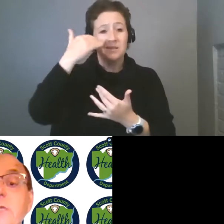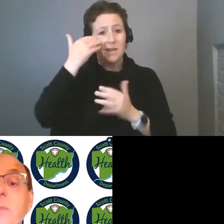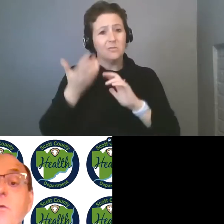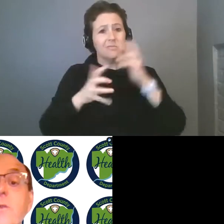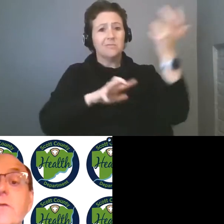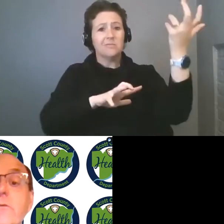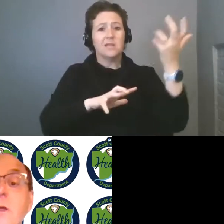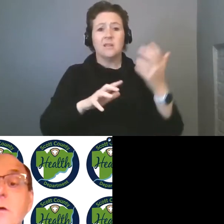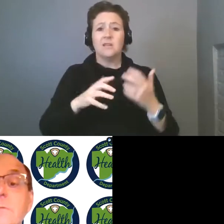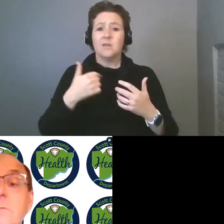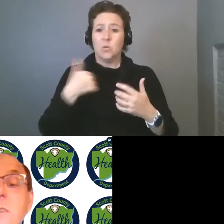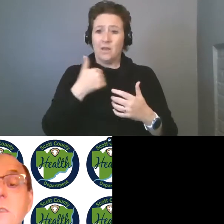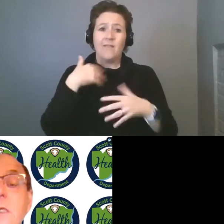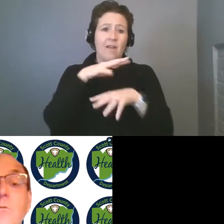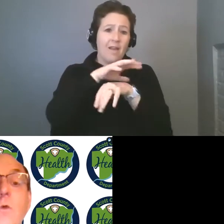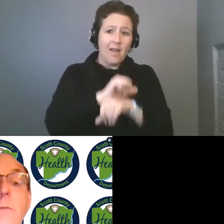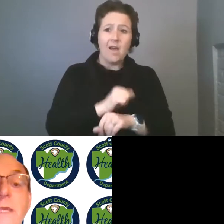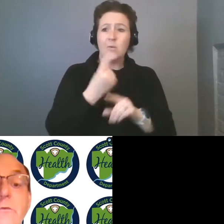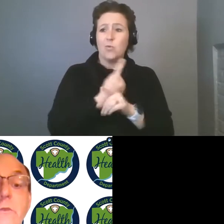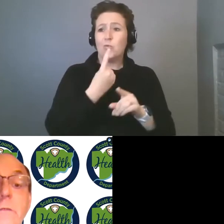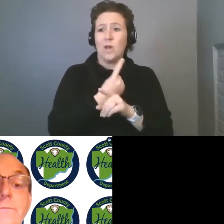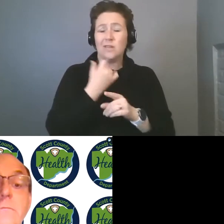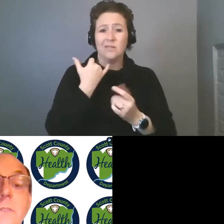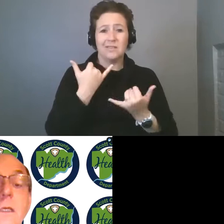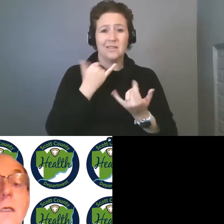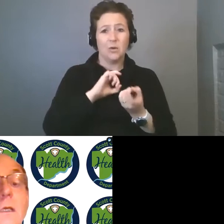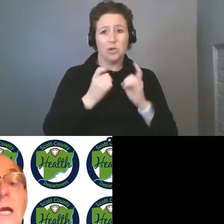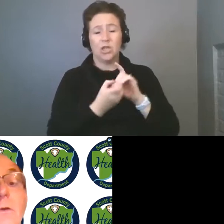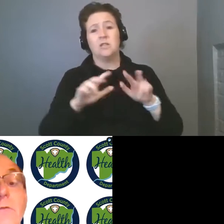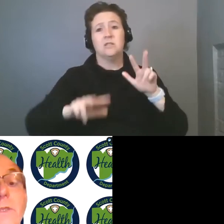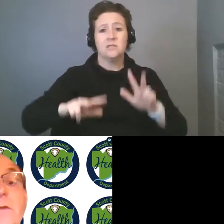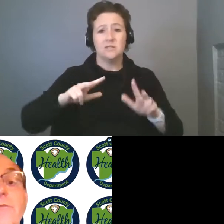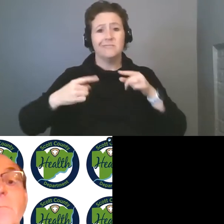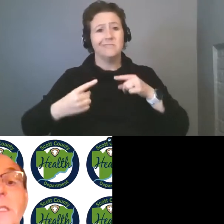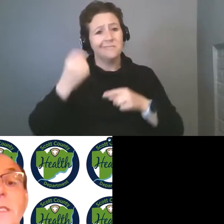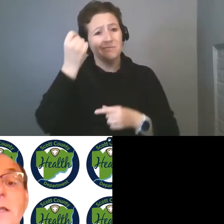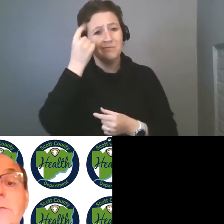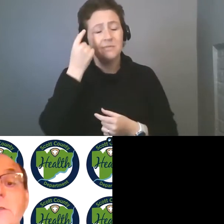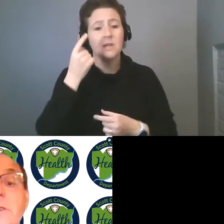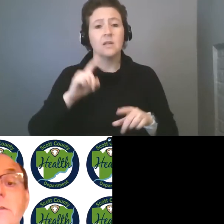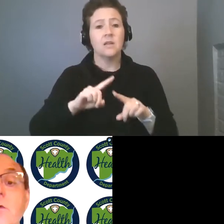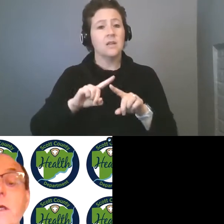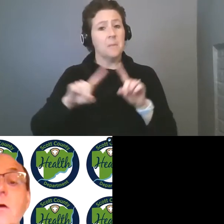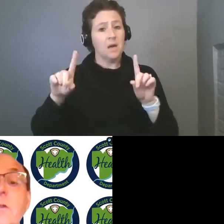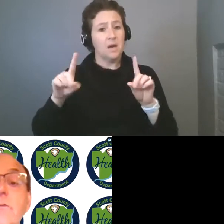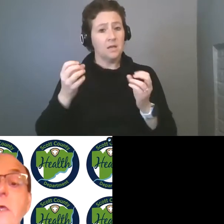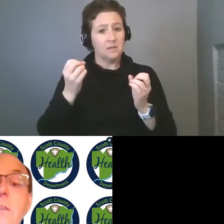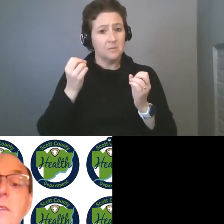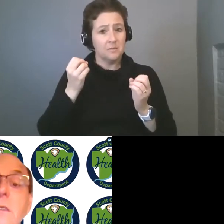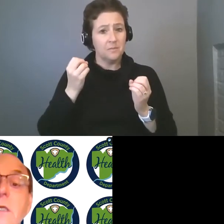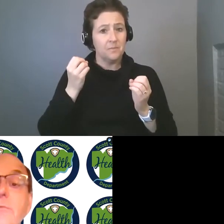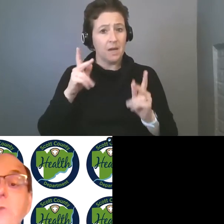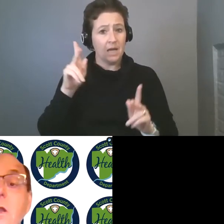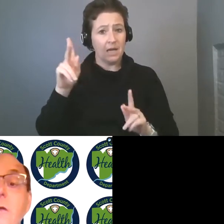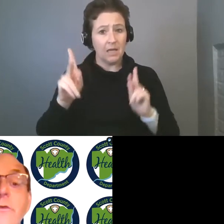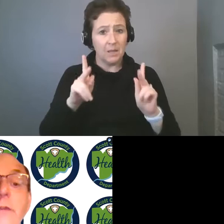has been a real struggle and will remain so. However, we know that for many in our community, the quick onset